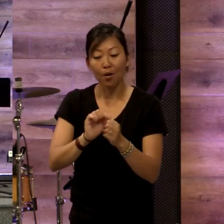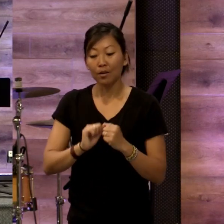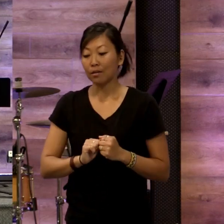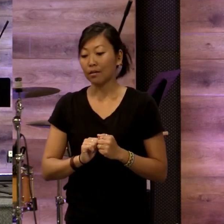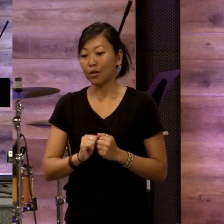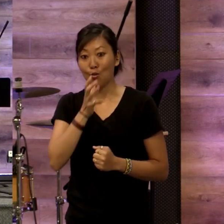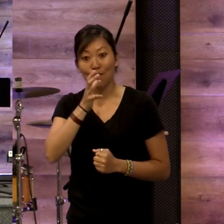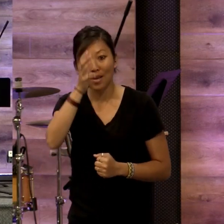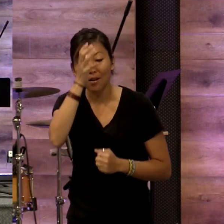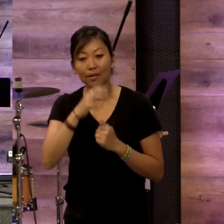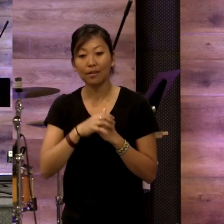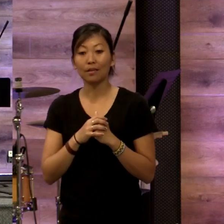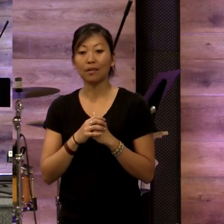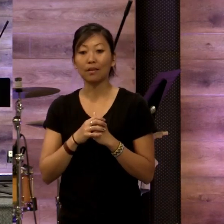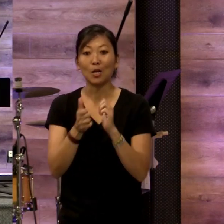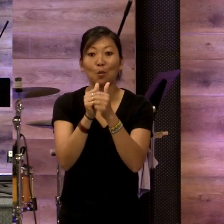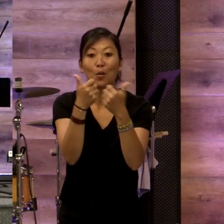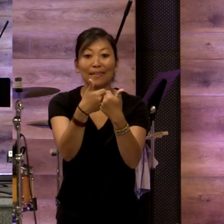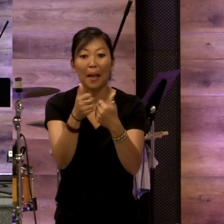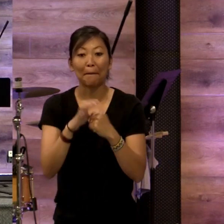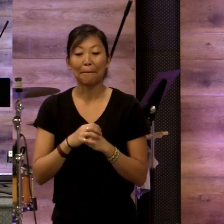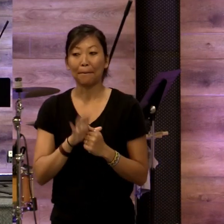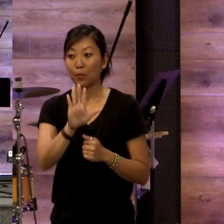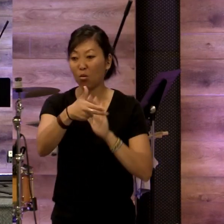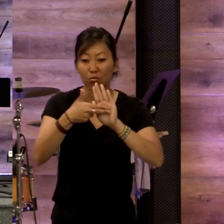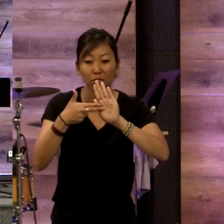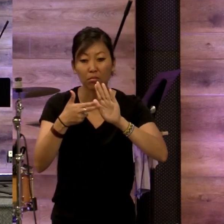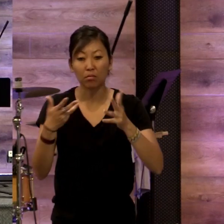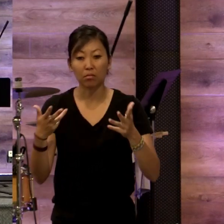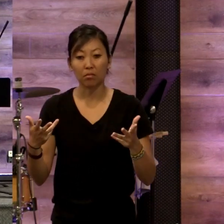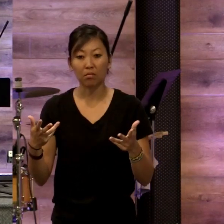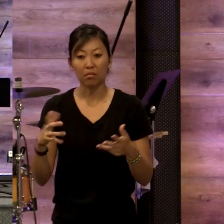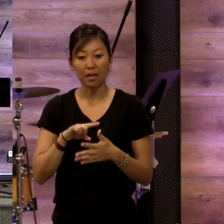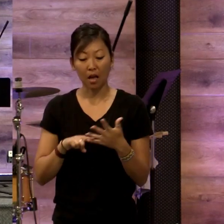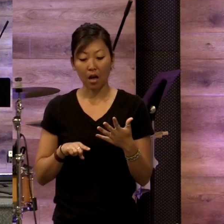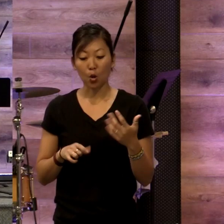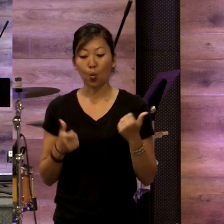sports team, your reputation?